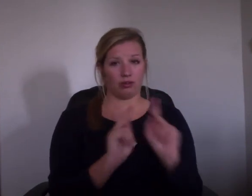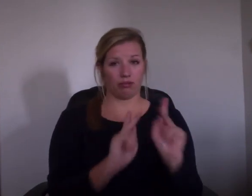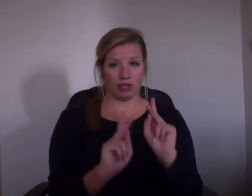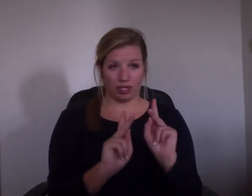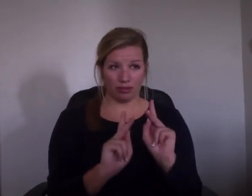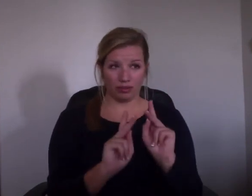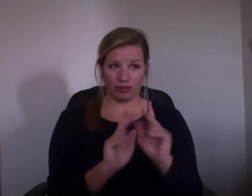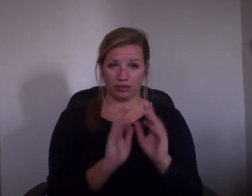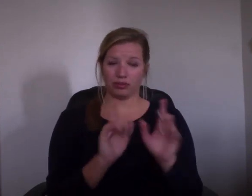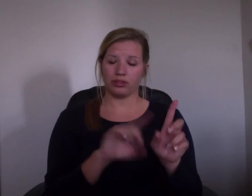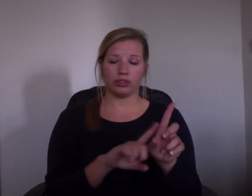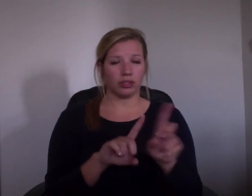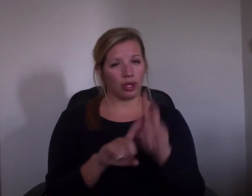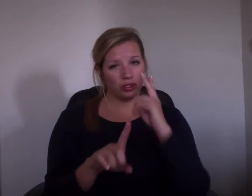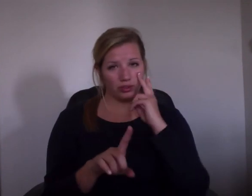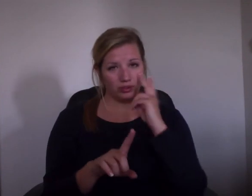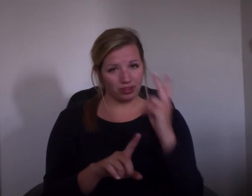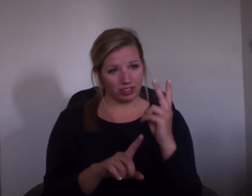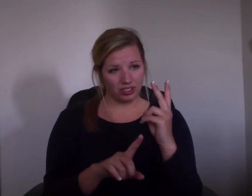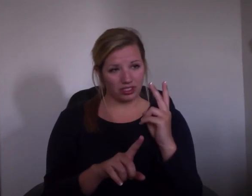It's also when we start hearing first about